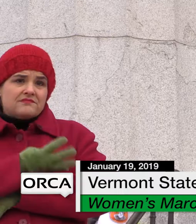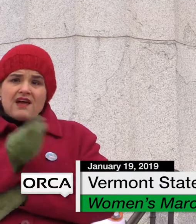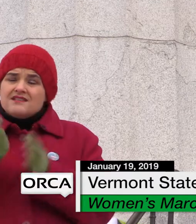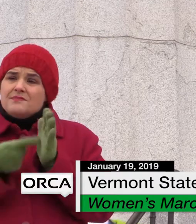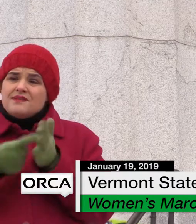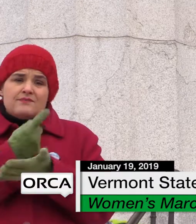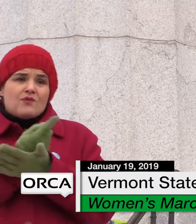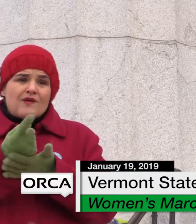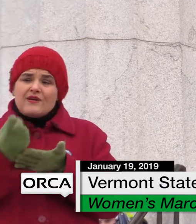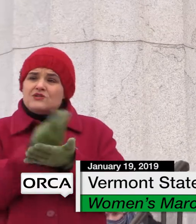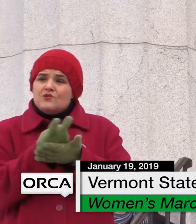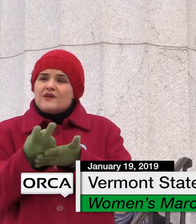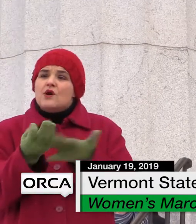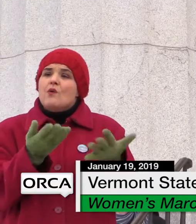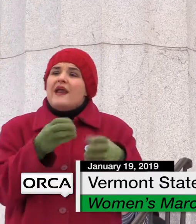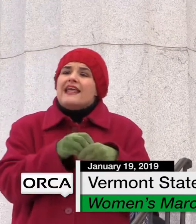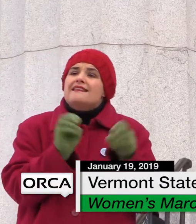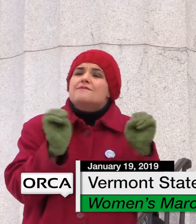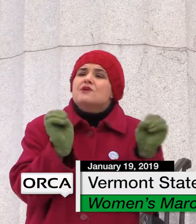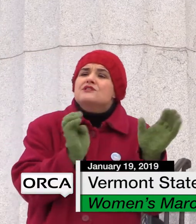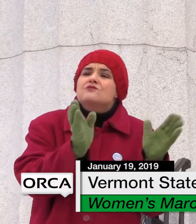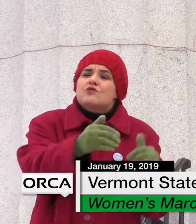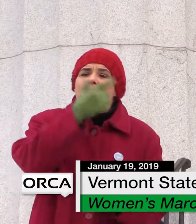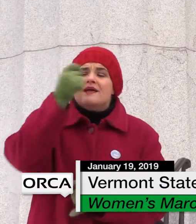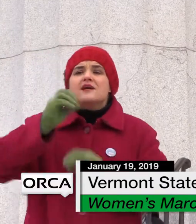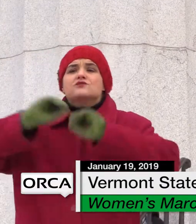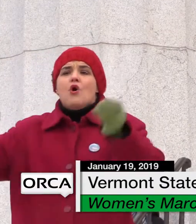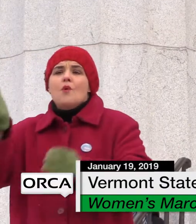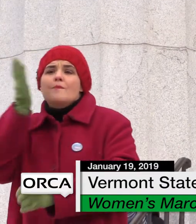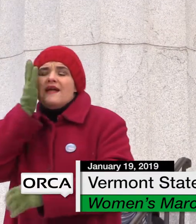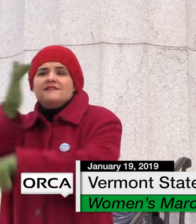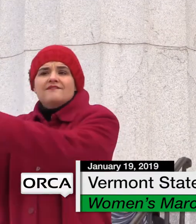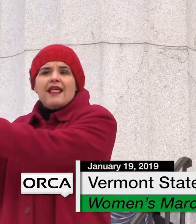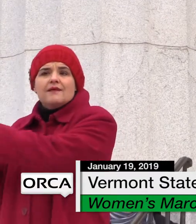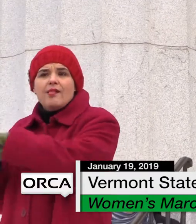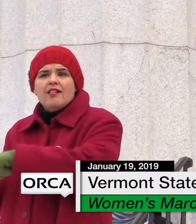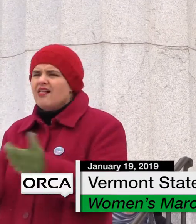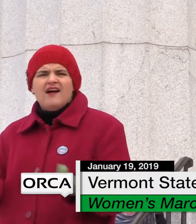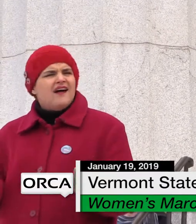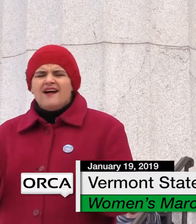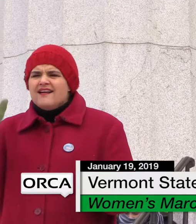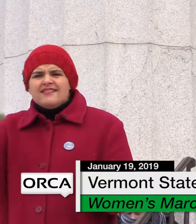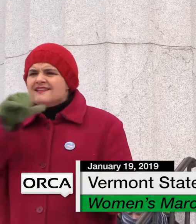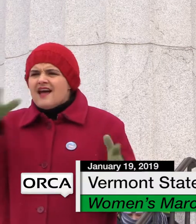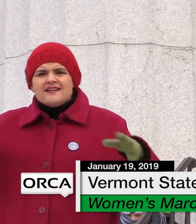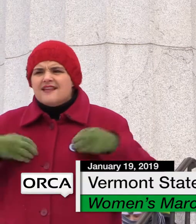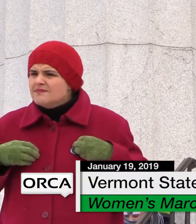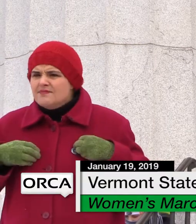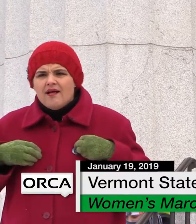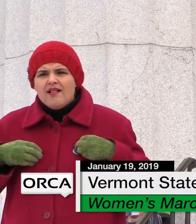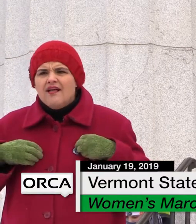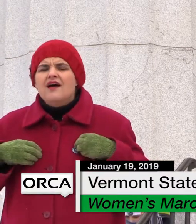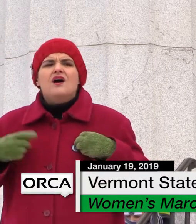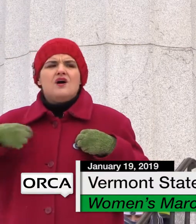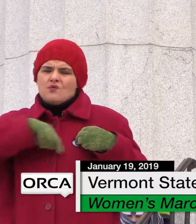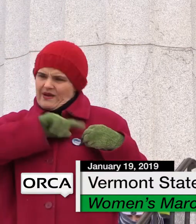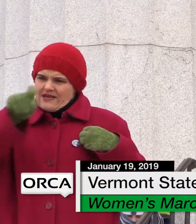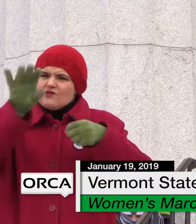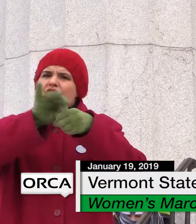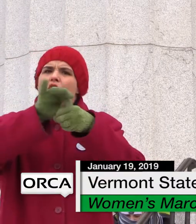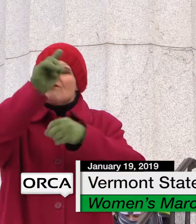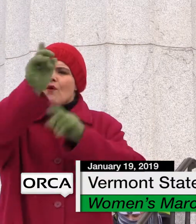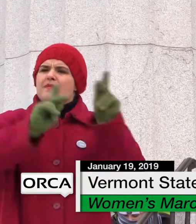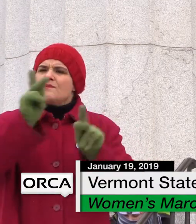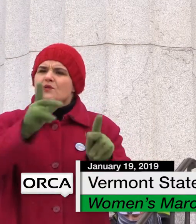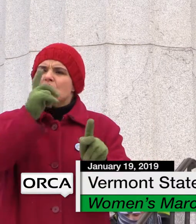room just trying to get a bed. This is beyond unacceptable. Let's elect leaders who will provide funding and